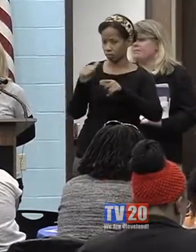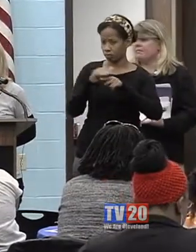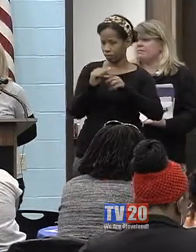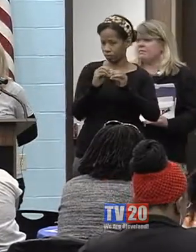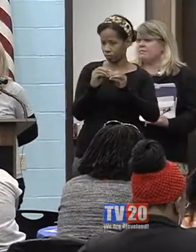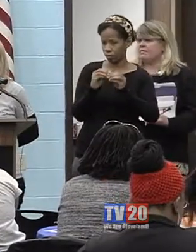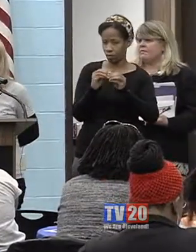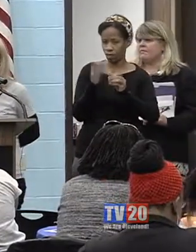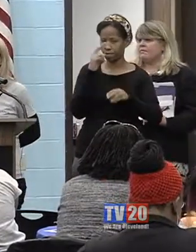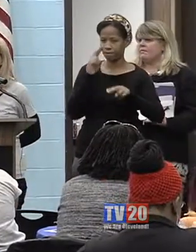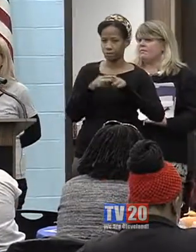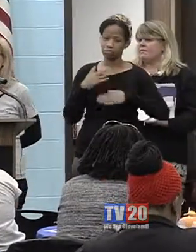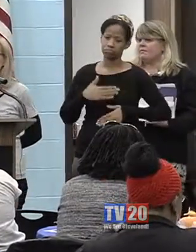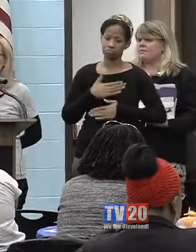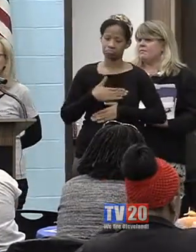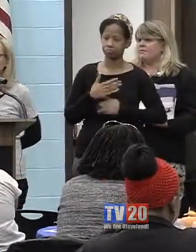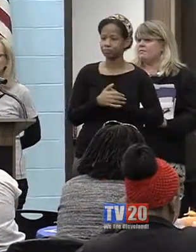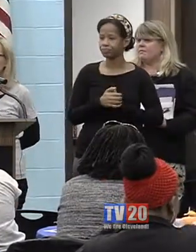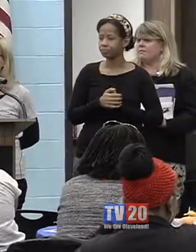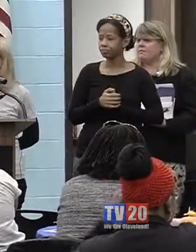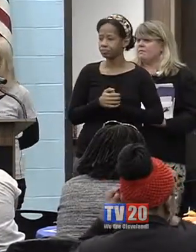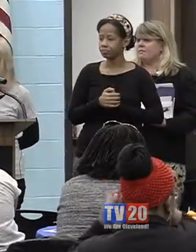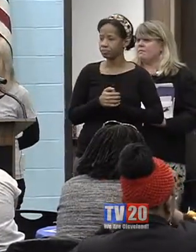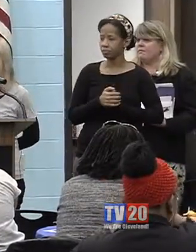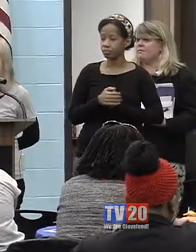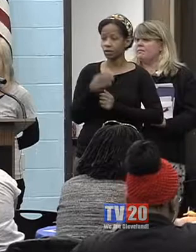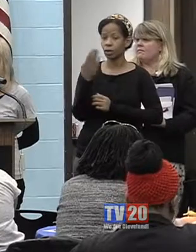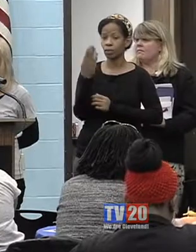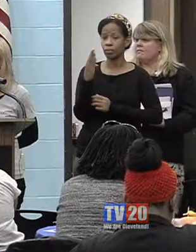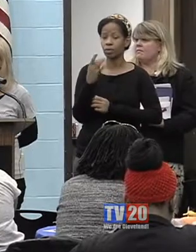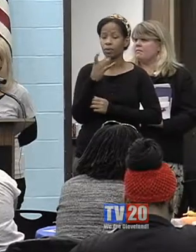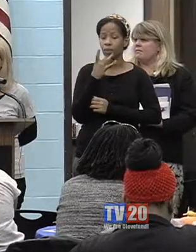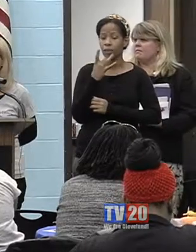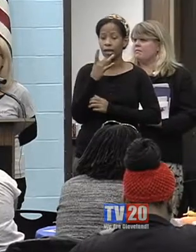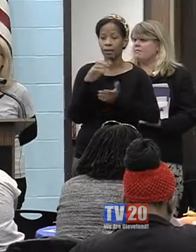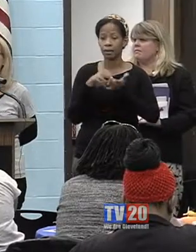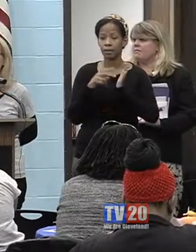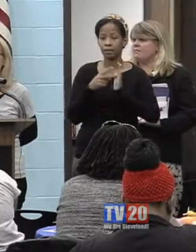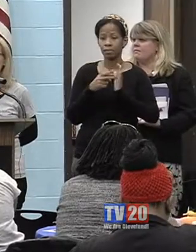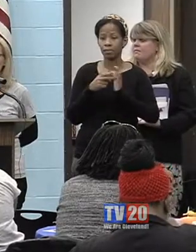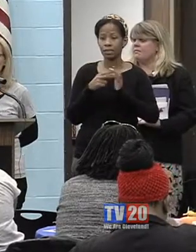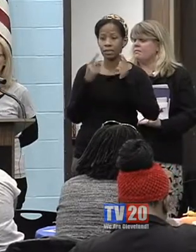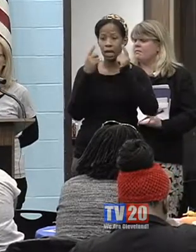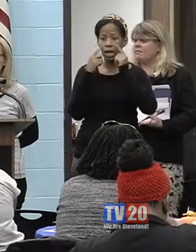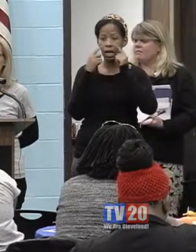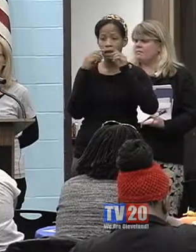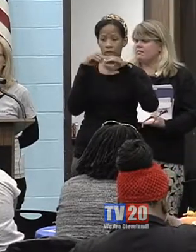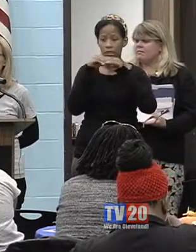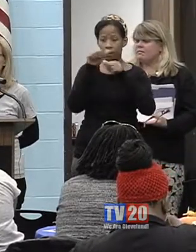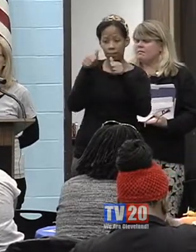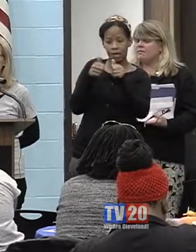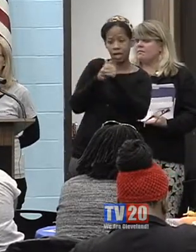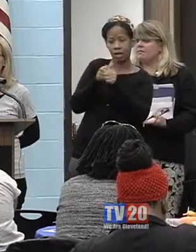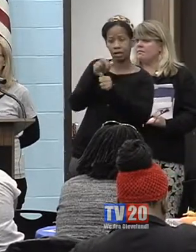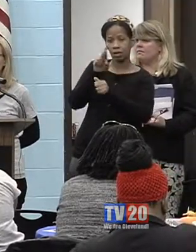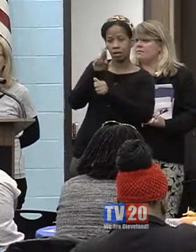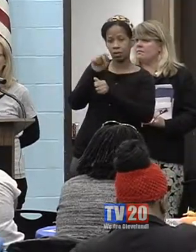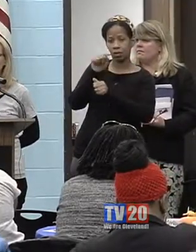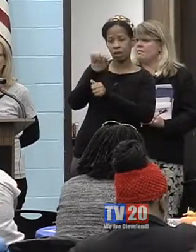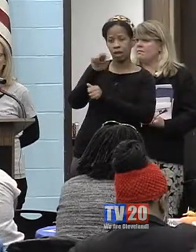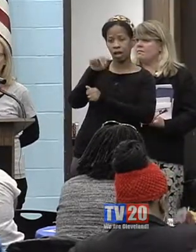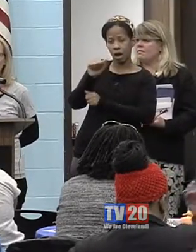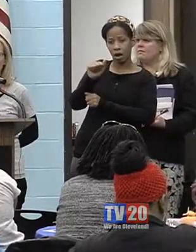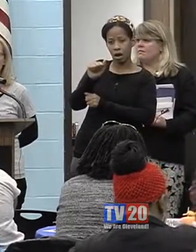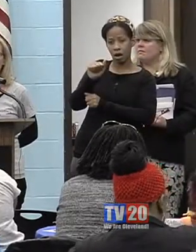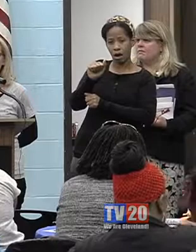bit more in a minute, but one of the causes it can be, it can affect the cells in your eye, in the retina. So